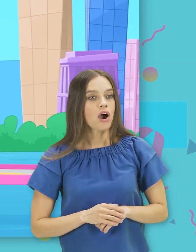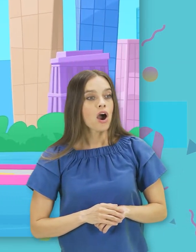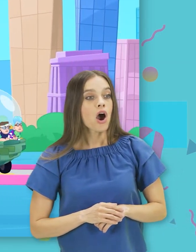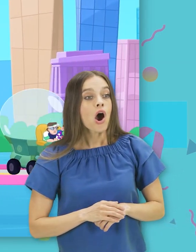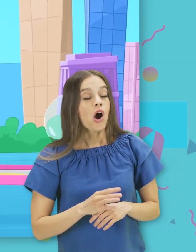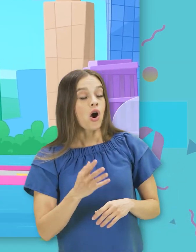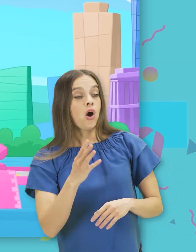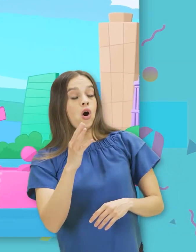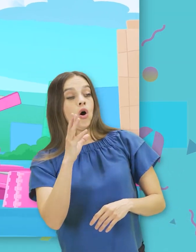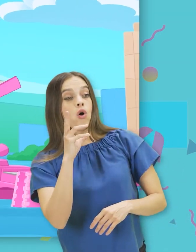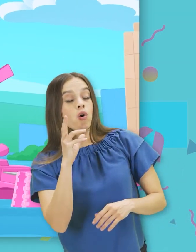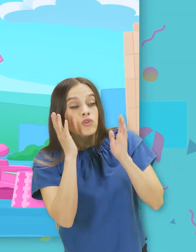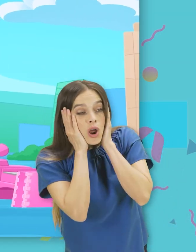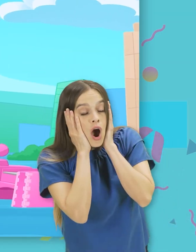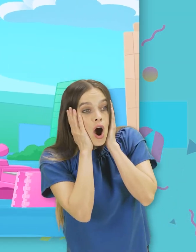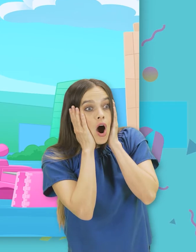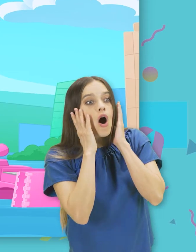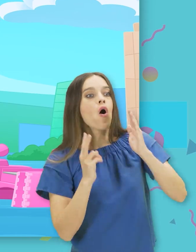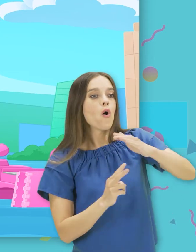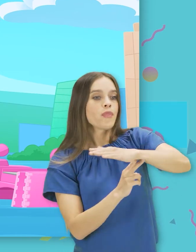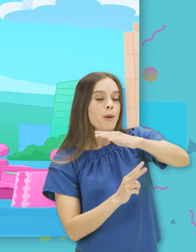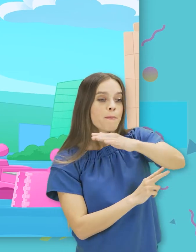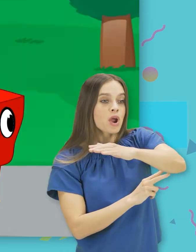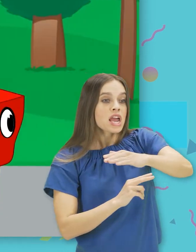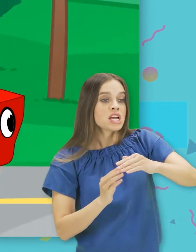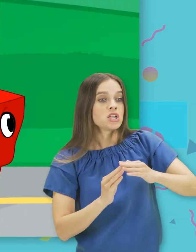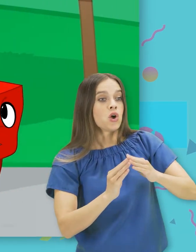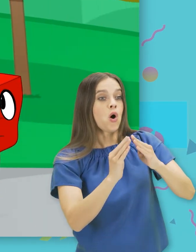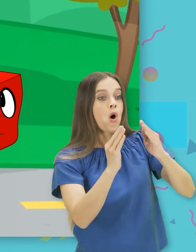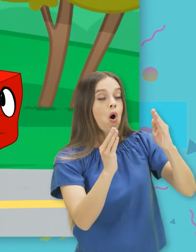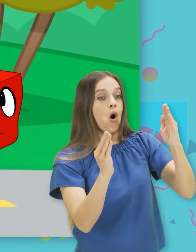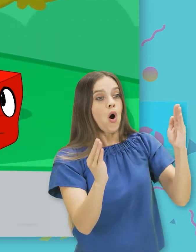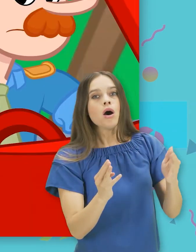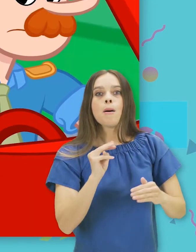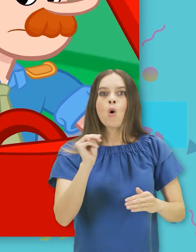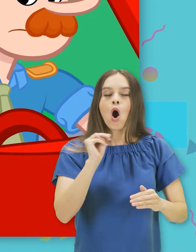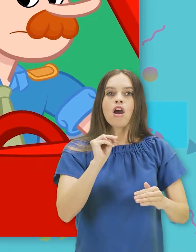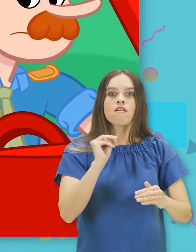Oh no, the bridge is opening Morphle, add rockets to the car